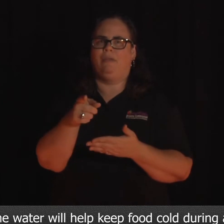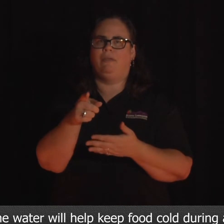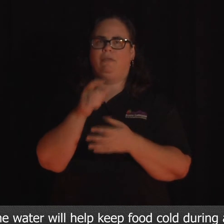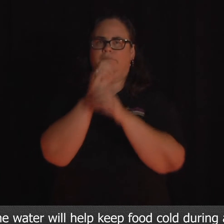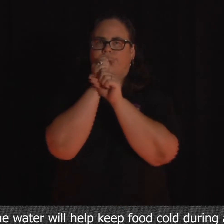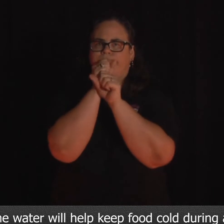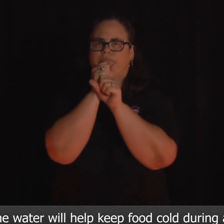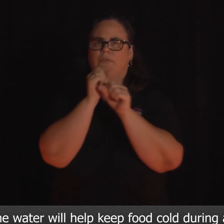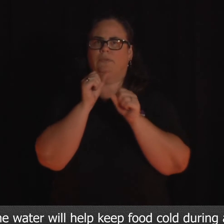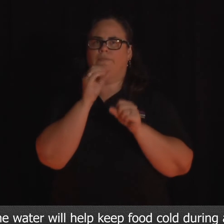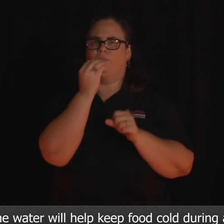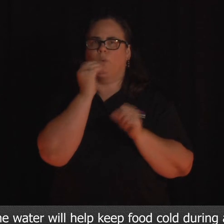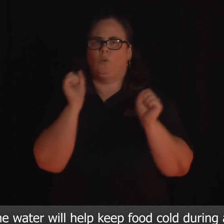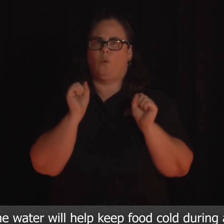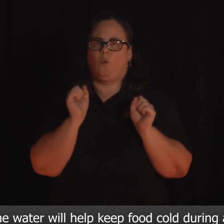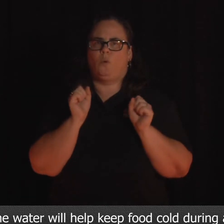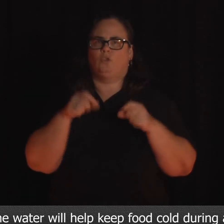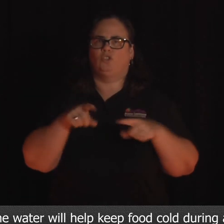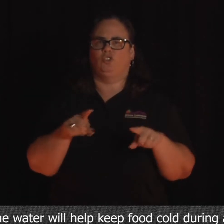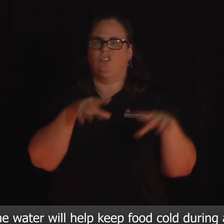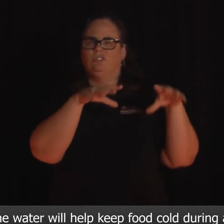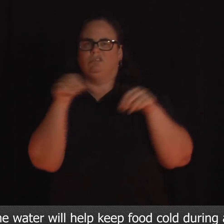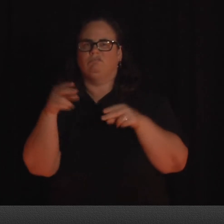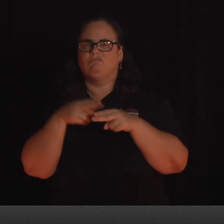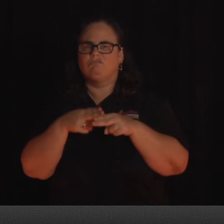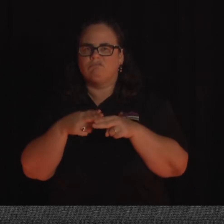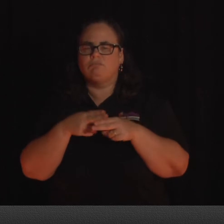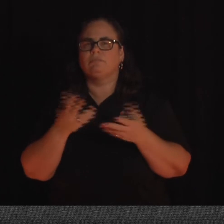temporary power outage.